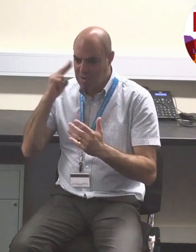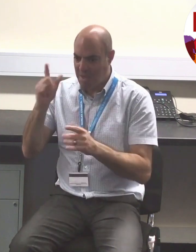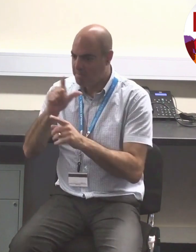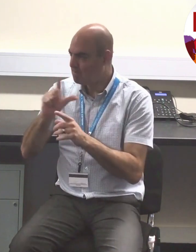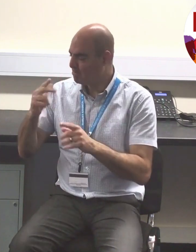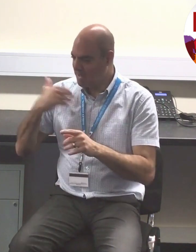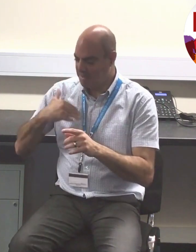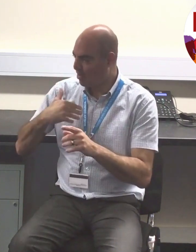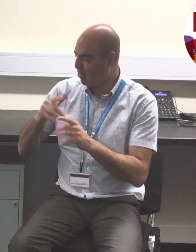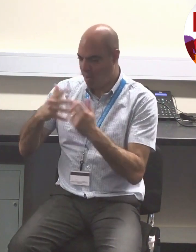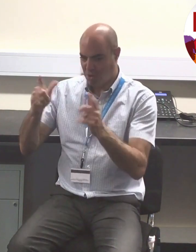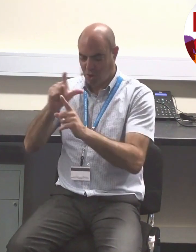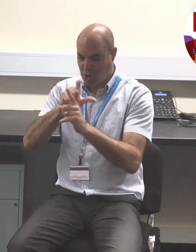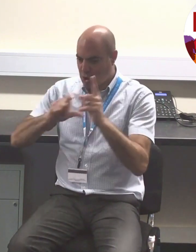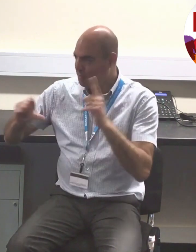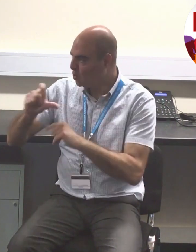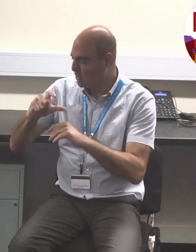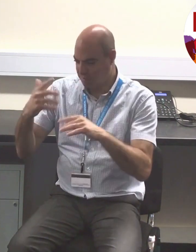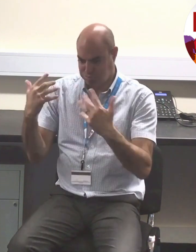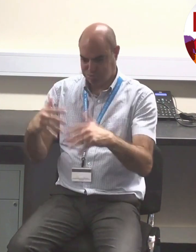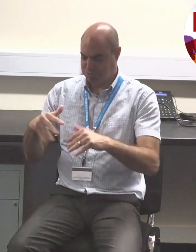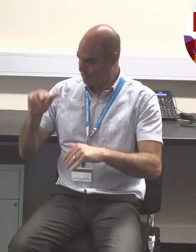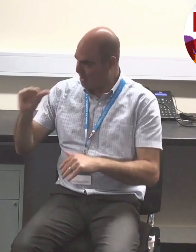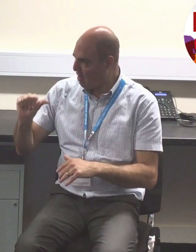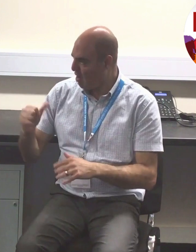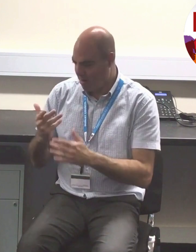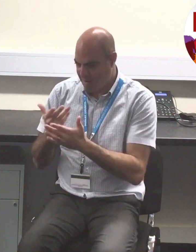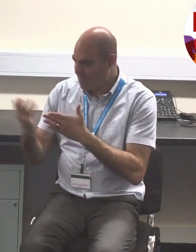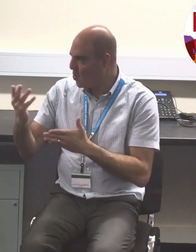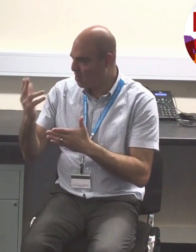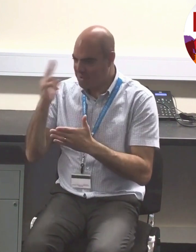Yeah, there's lots of deaf people in the local community, yeah.